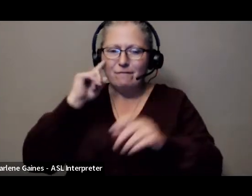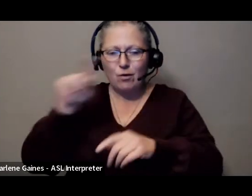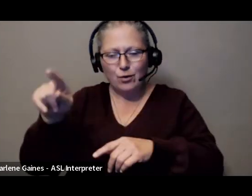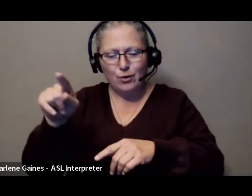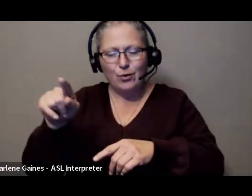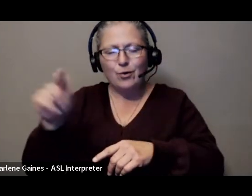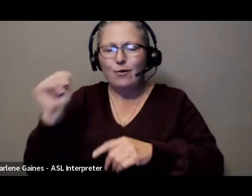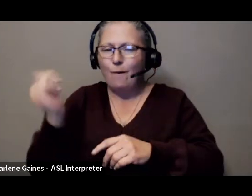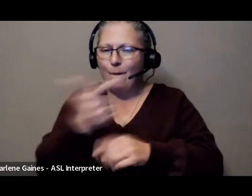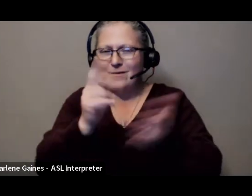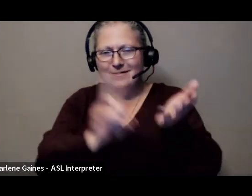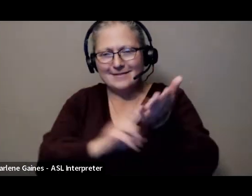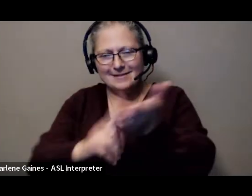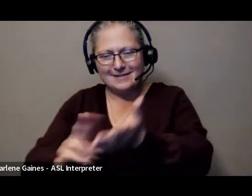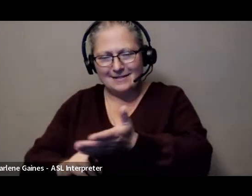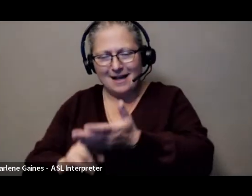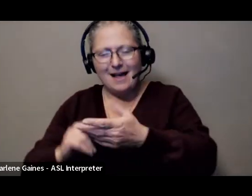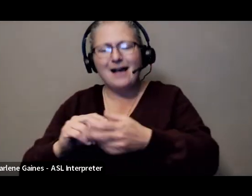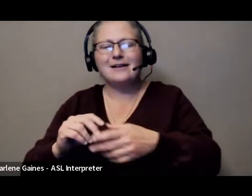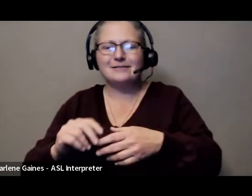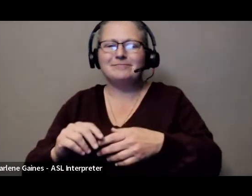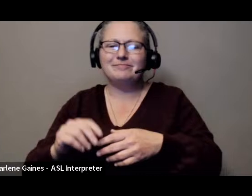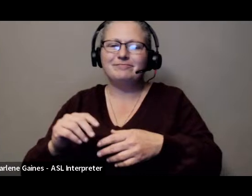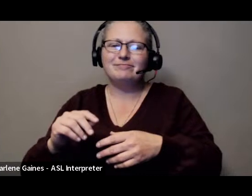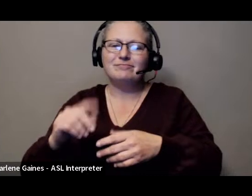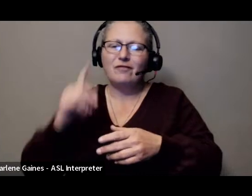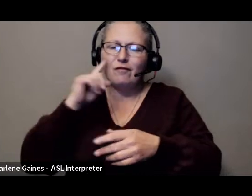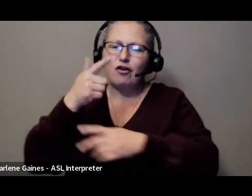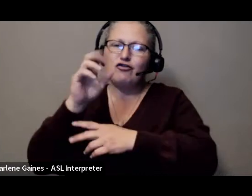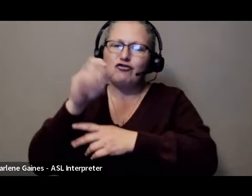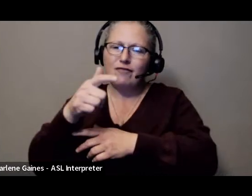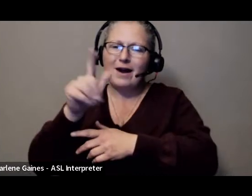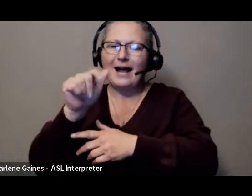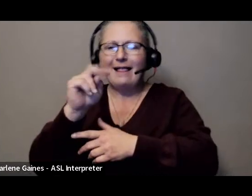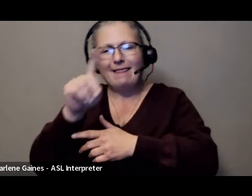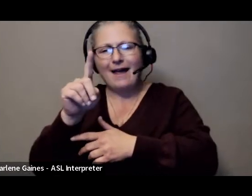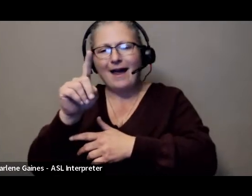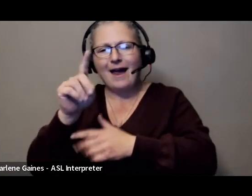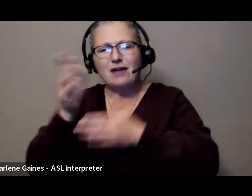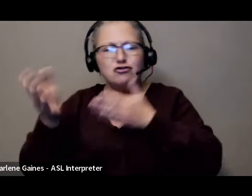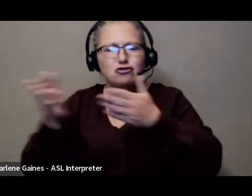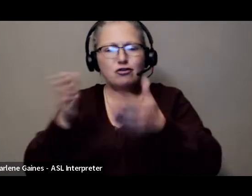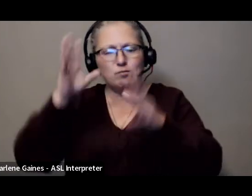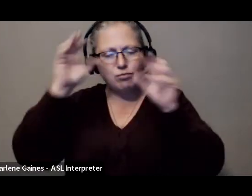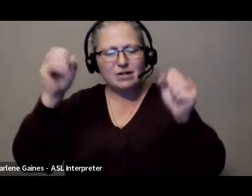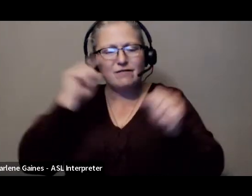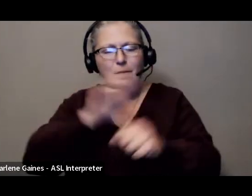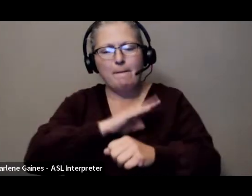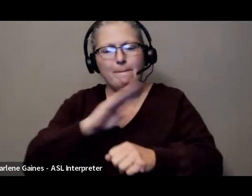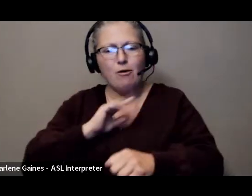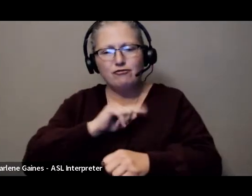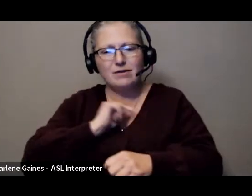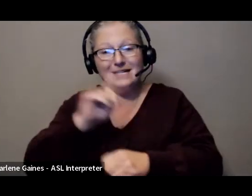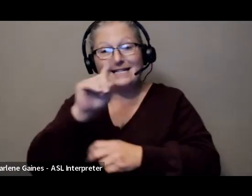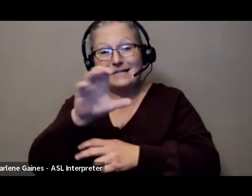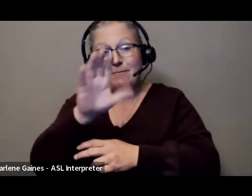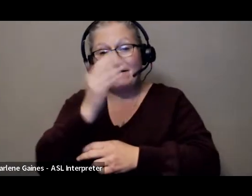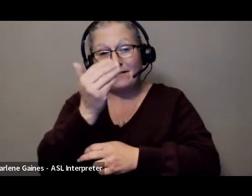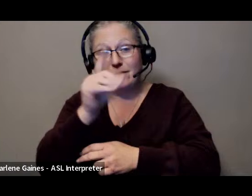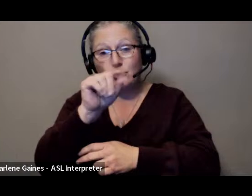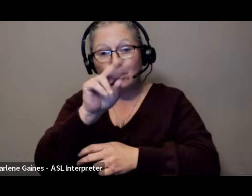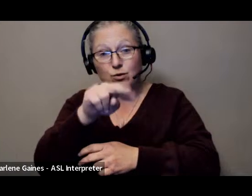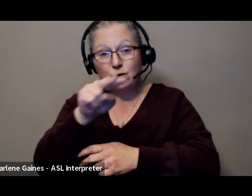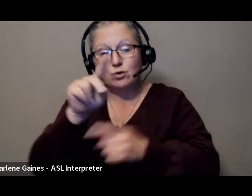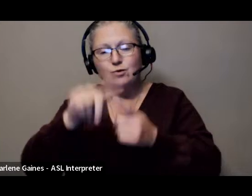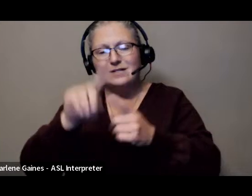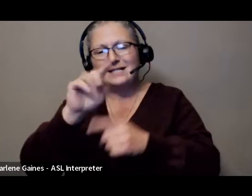you that we all signed, and it's really to Greg Land for his service as president of its board of trustees, December 15th, 2022 to